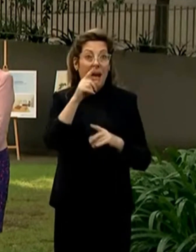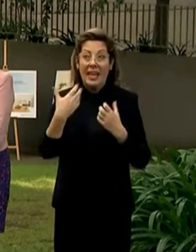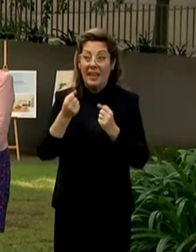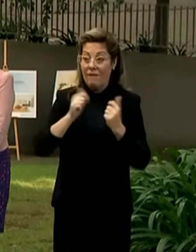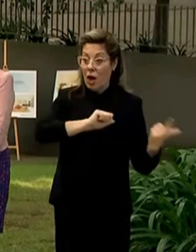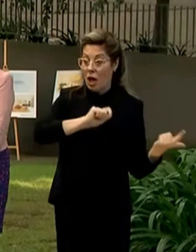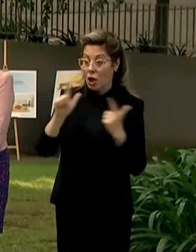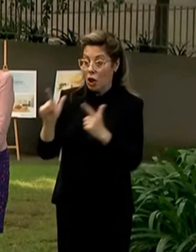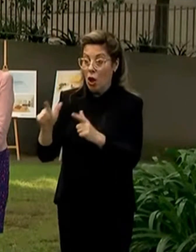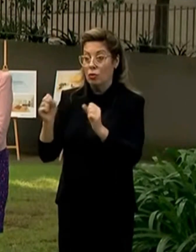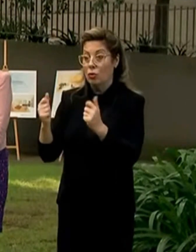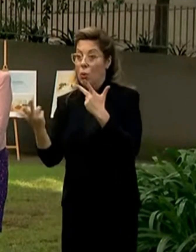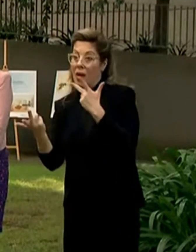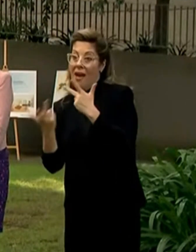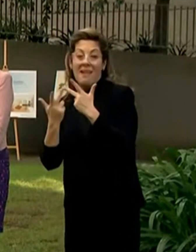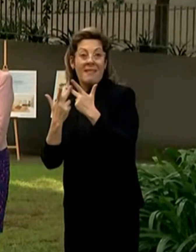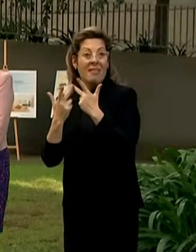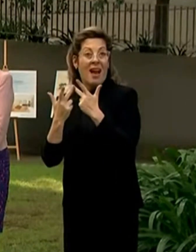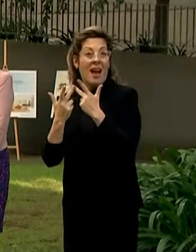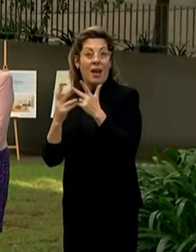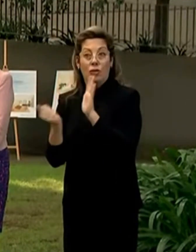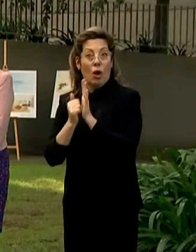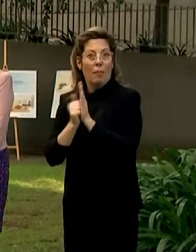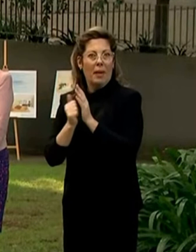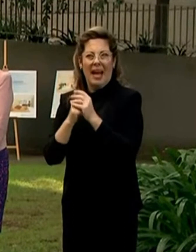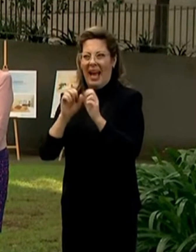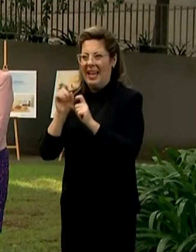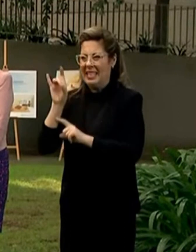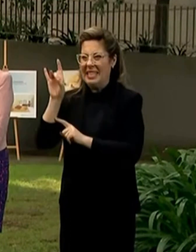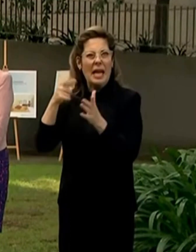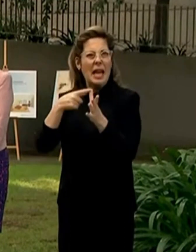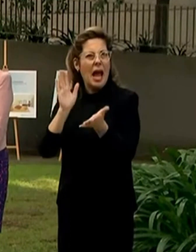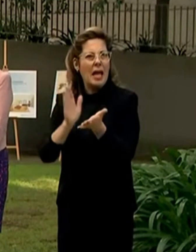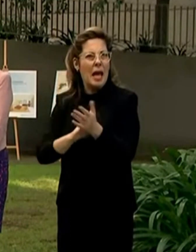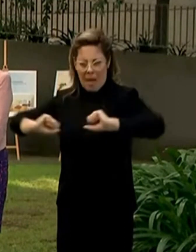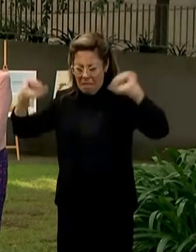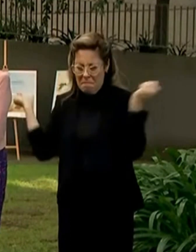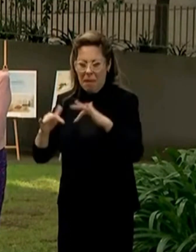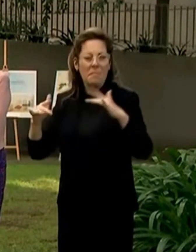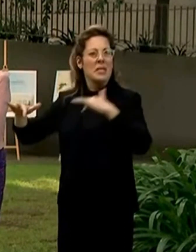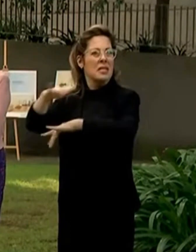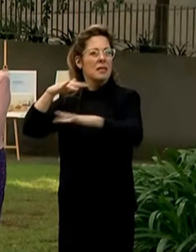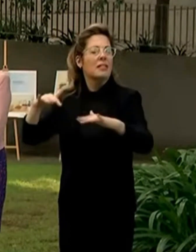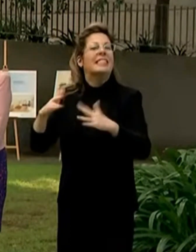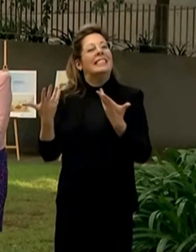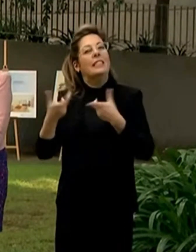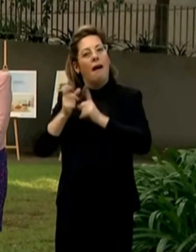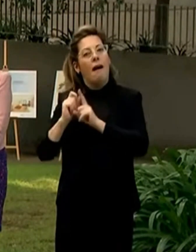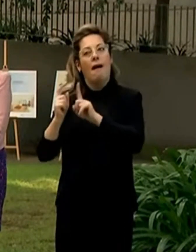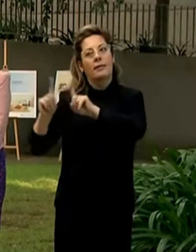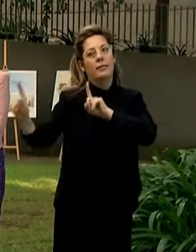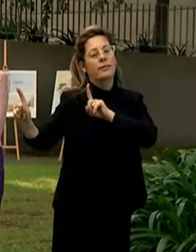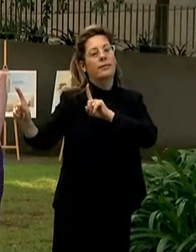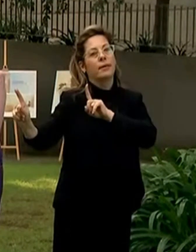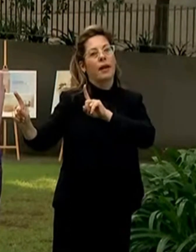of another place that I sometimes get to, that's going to be a little bit hard to always maintain my social distancing. So that's an area